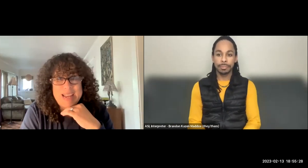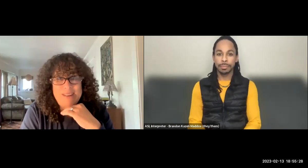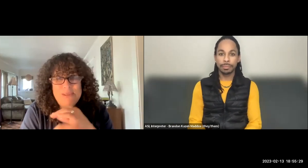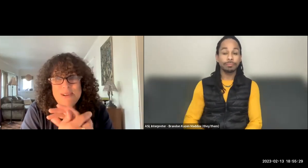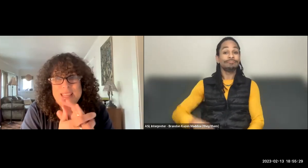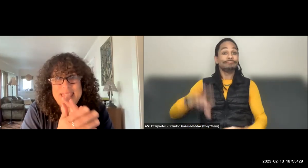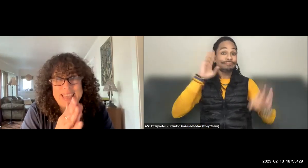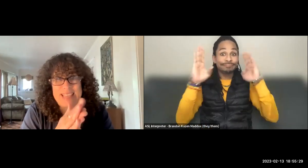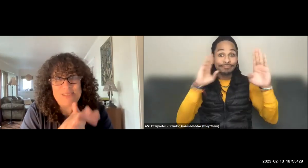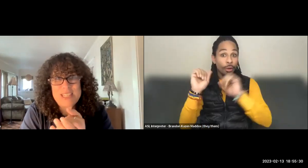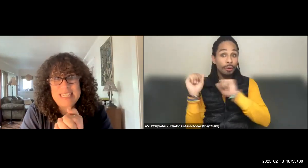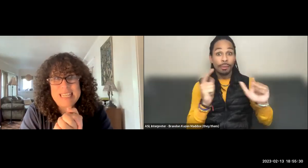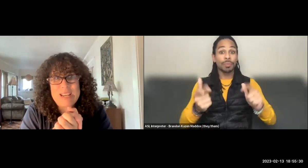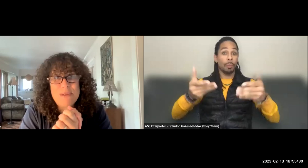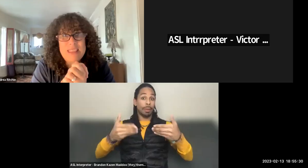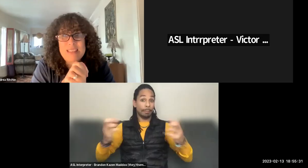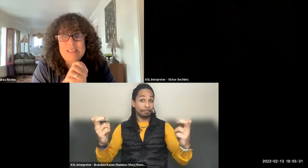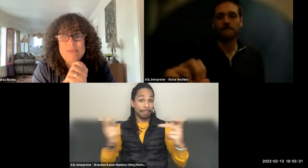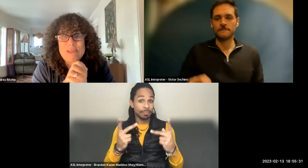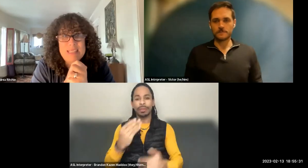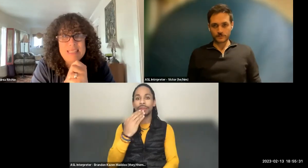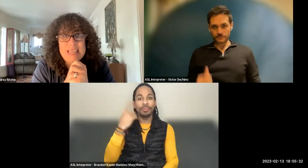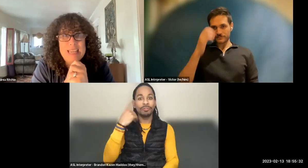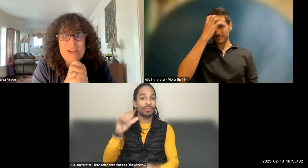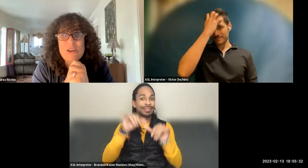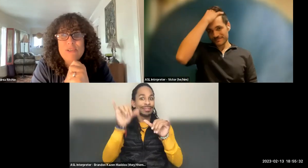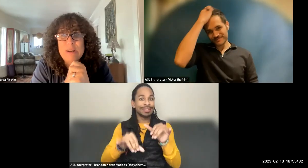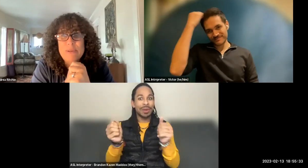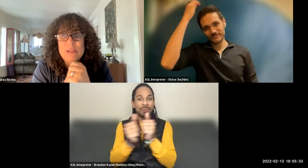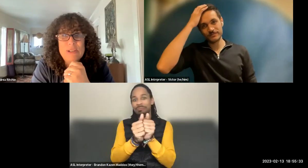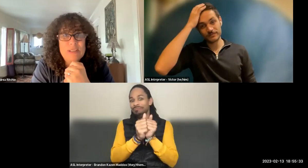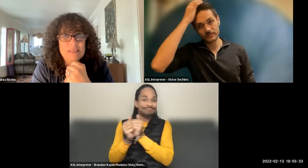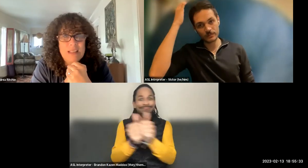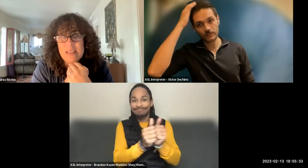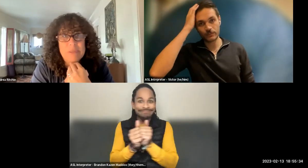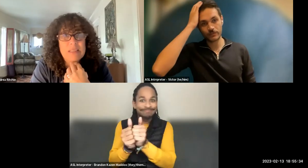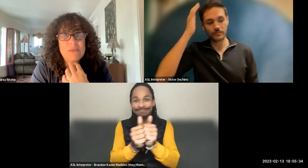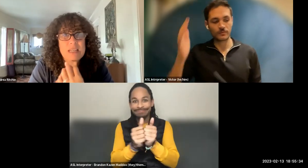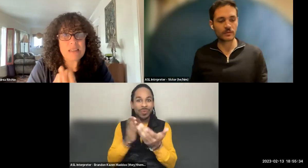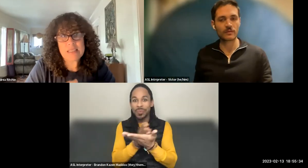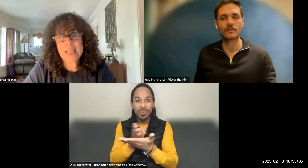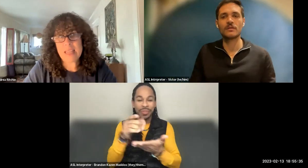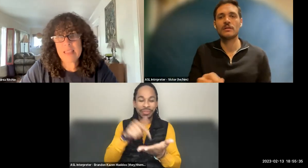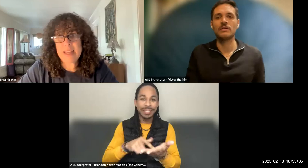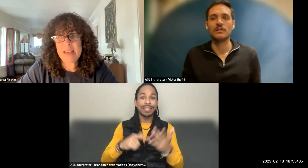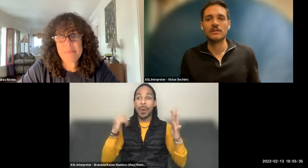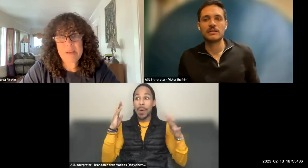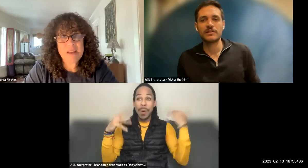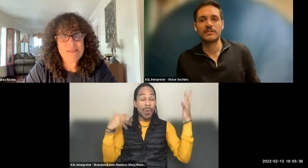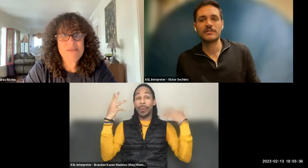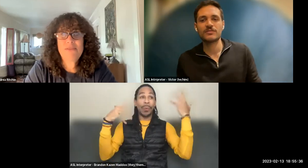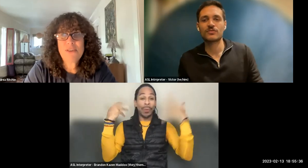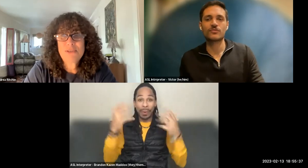Welcome back, everyone. Thanks for sticking with us through this incredible Lollapalooza-like